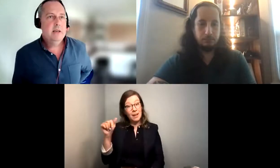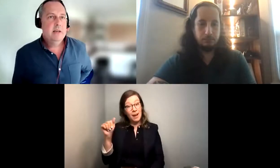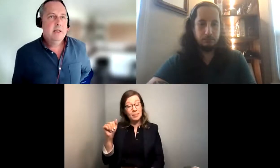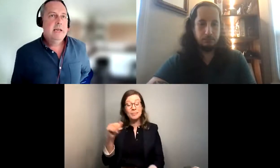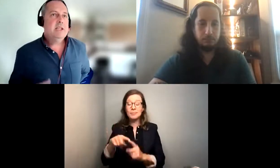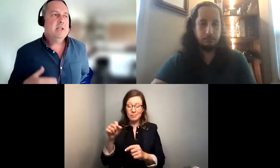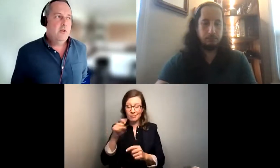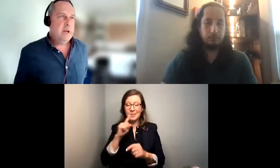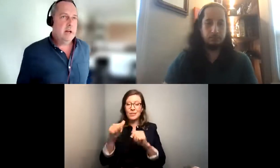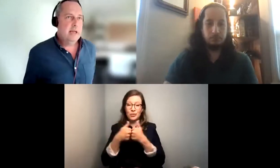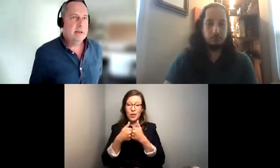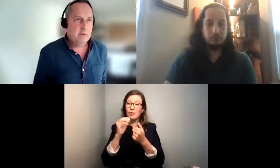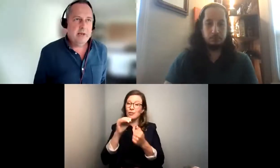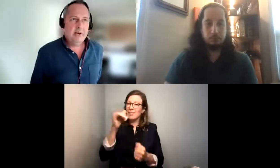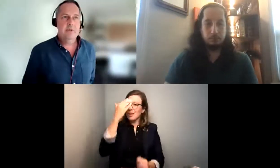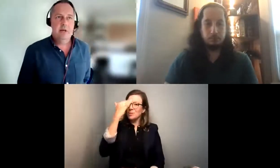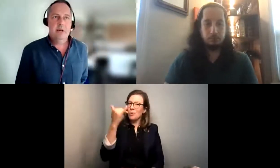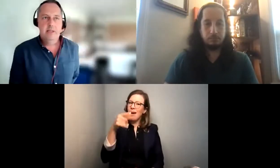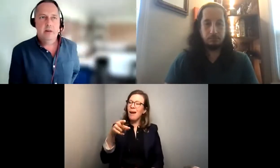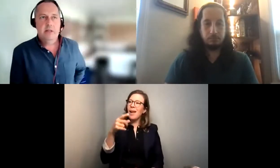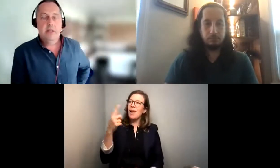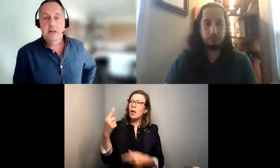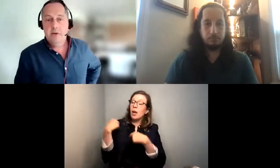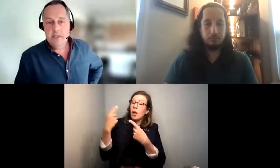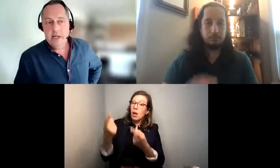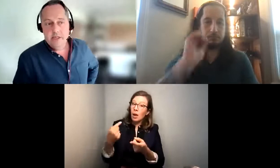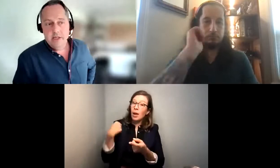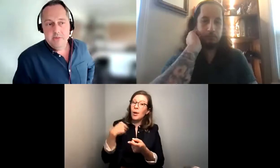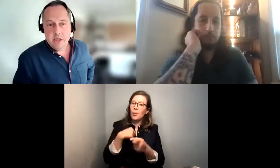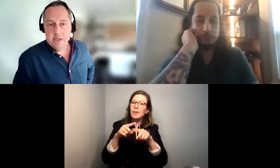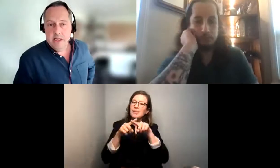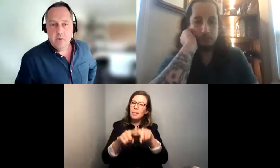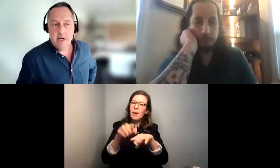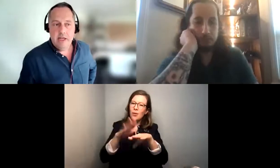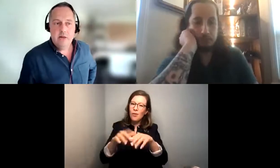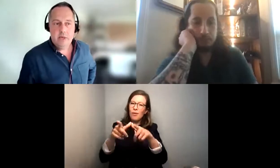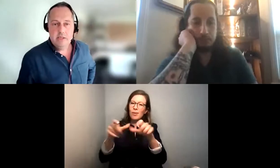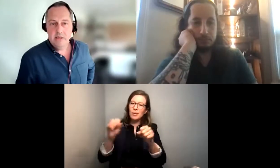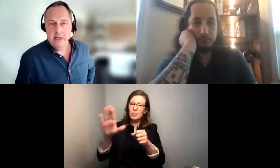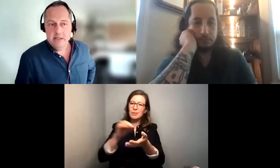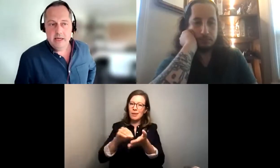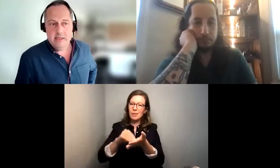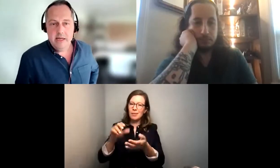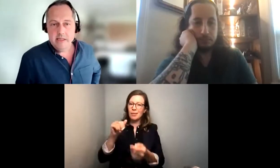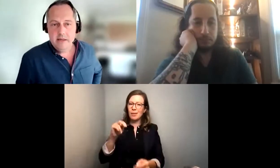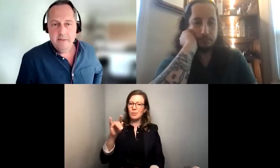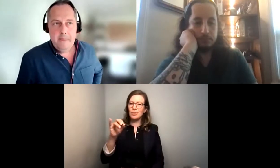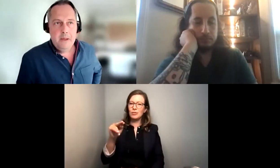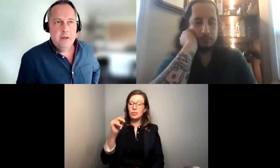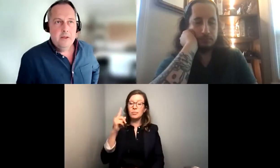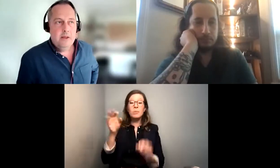why historically, we have relied on kind of linguistic annotation, because at least when a linguist annotates